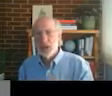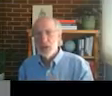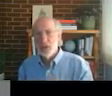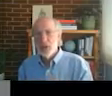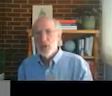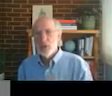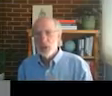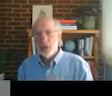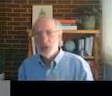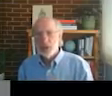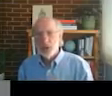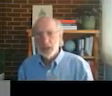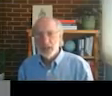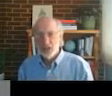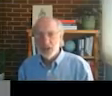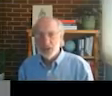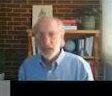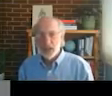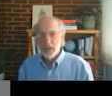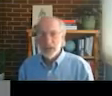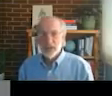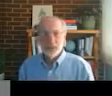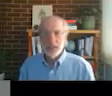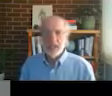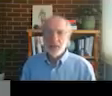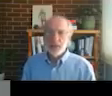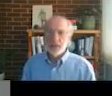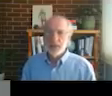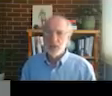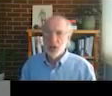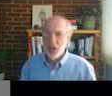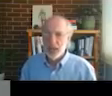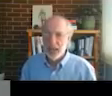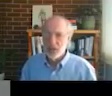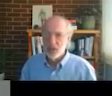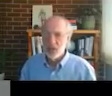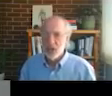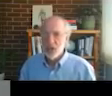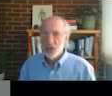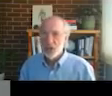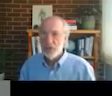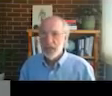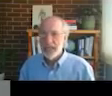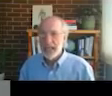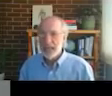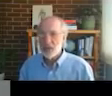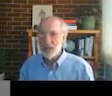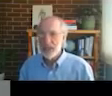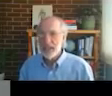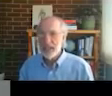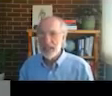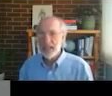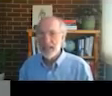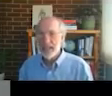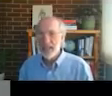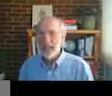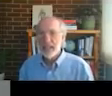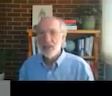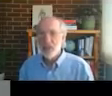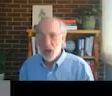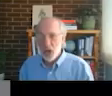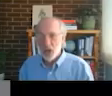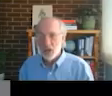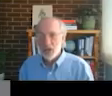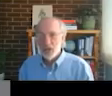you were going to play with the dollhouse, you might actually need